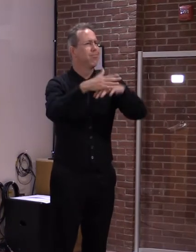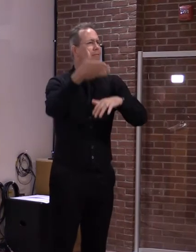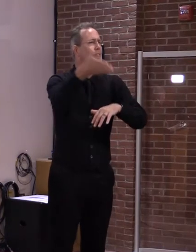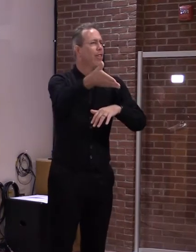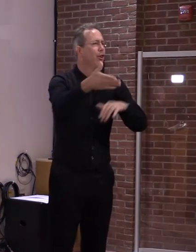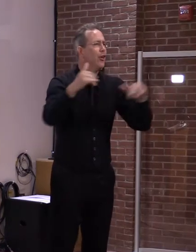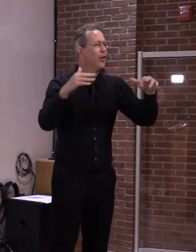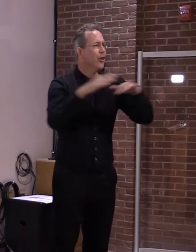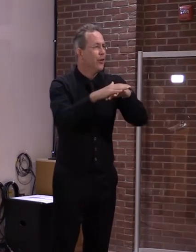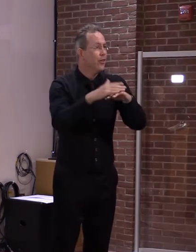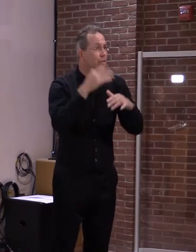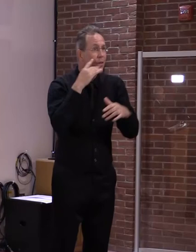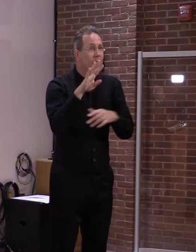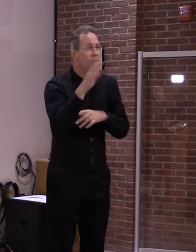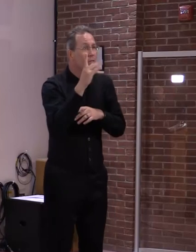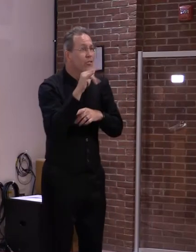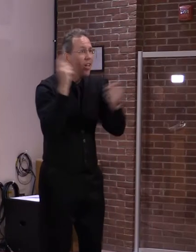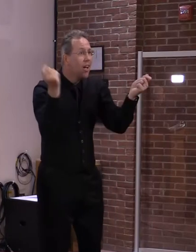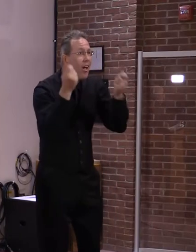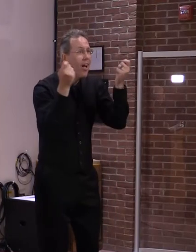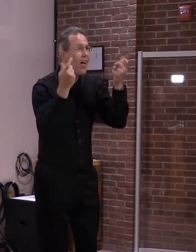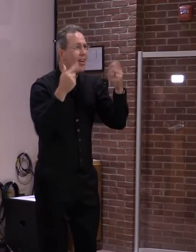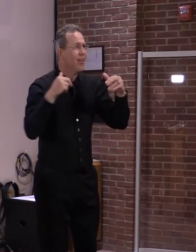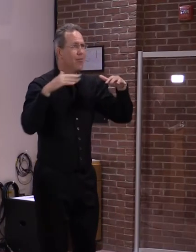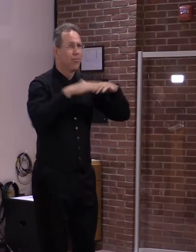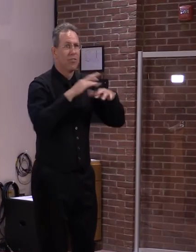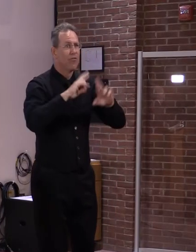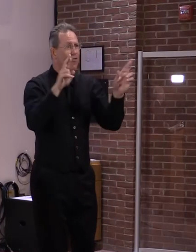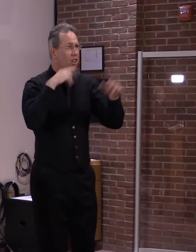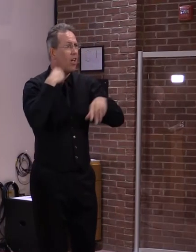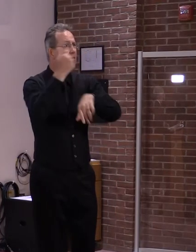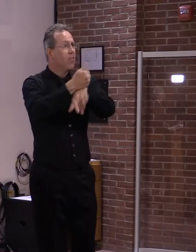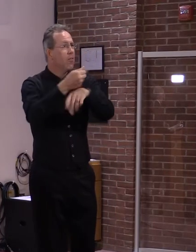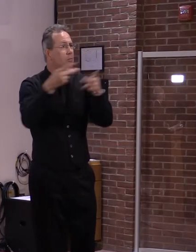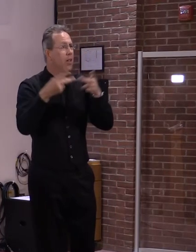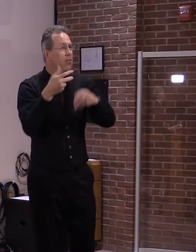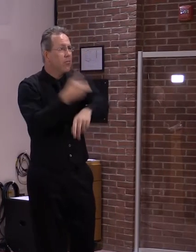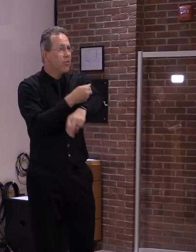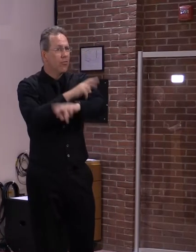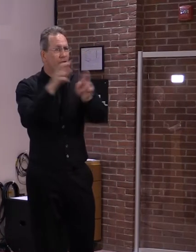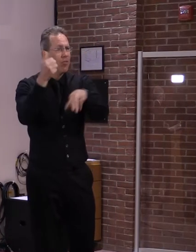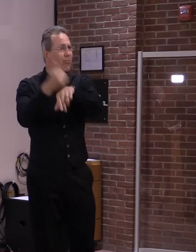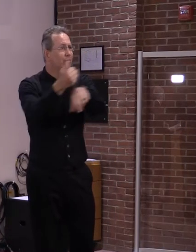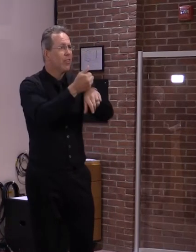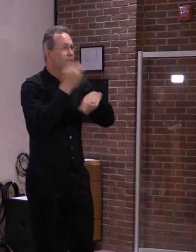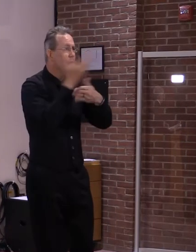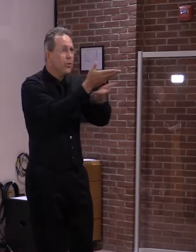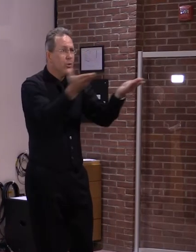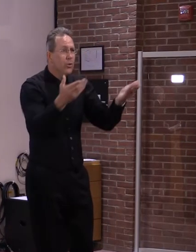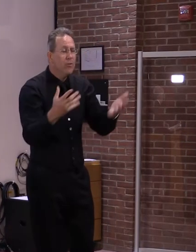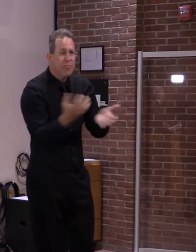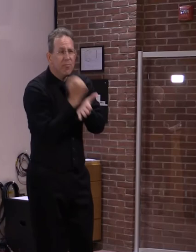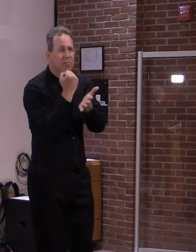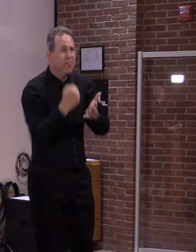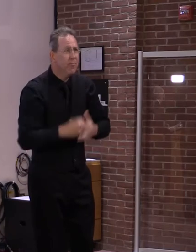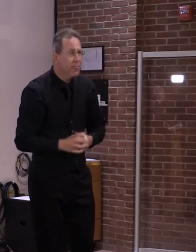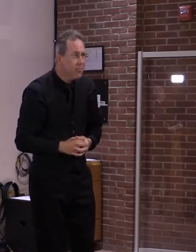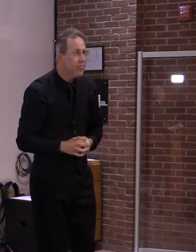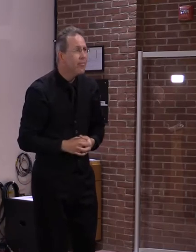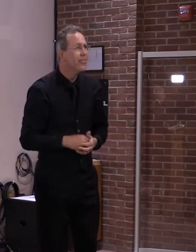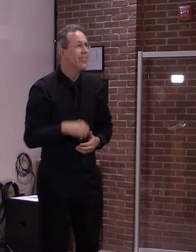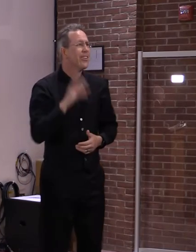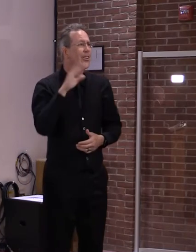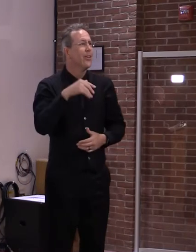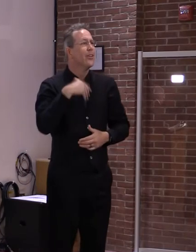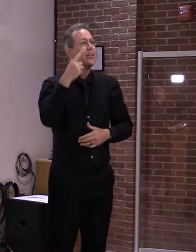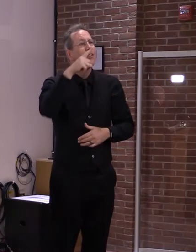of June, that we're going to be at that event. And we're looking at some other summer concert events that we'll be